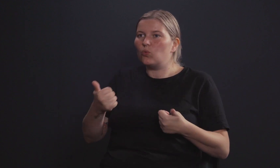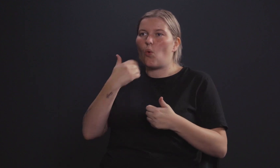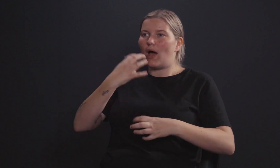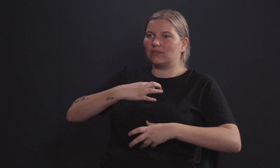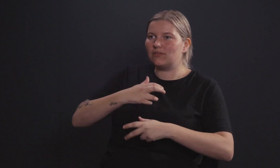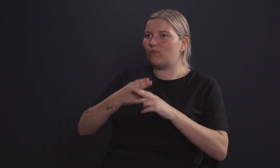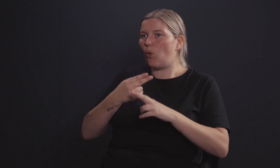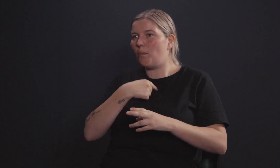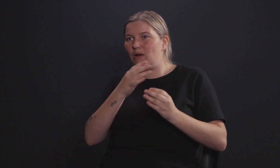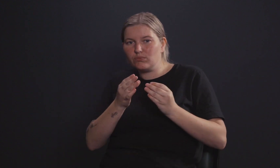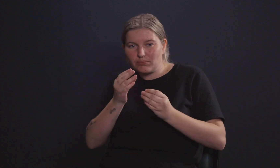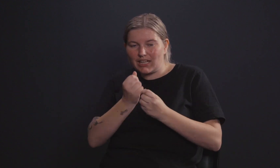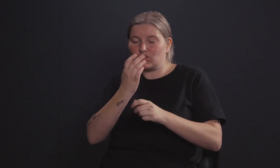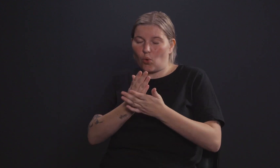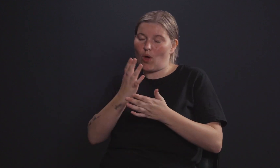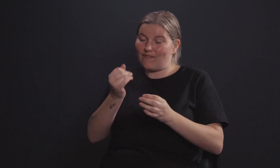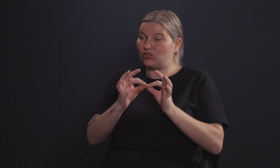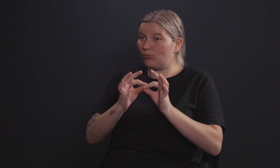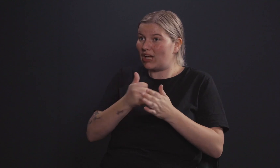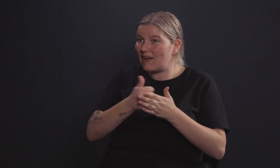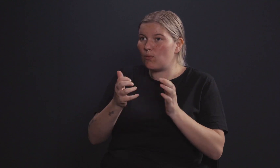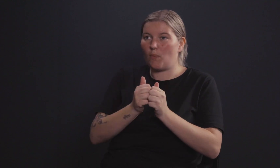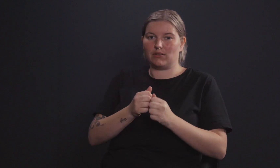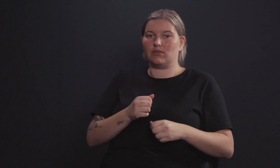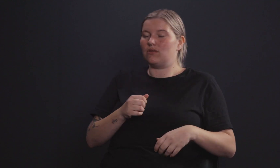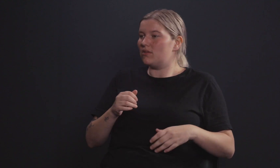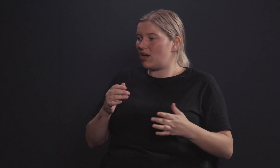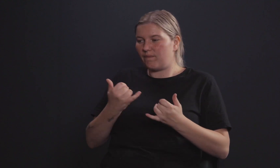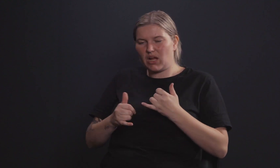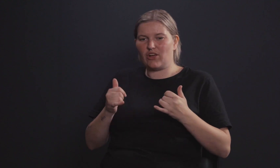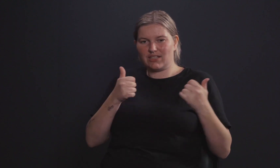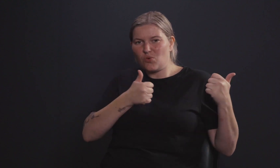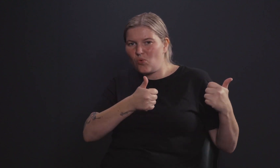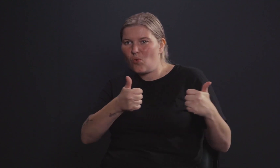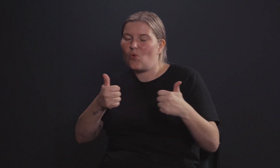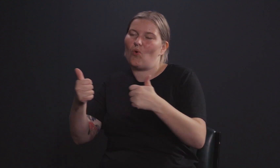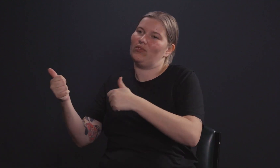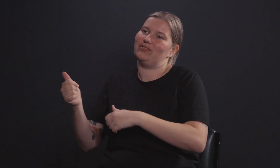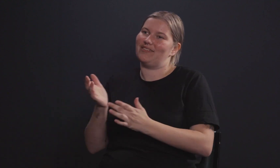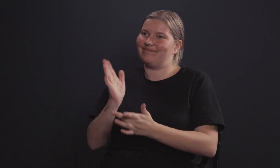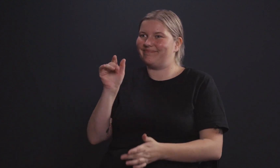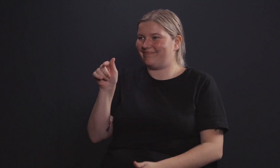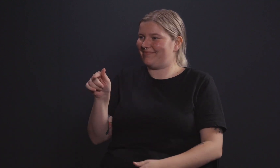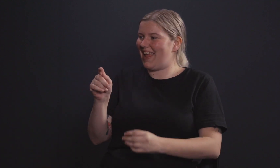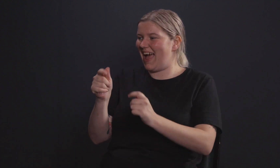would make adjustments for me and they always made sure there was an interpreter. Everything had been going great until it all went into